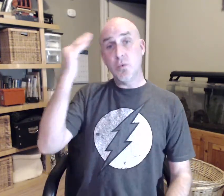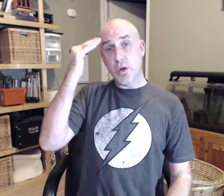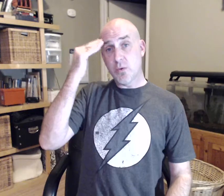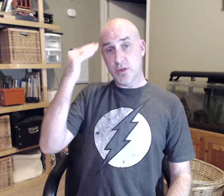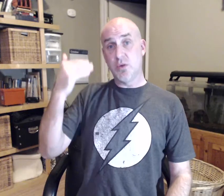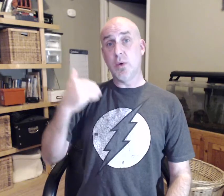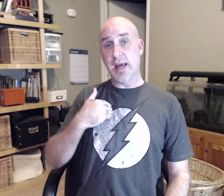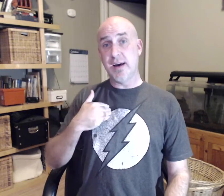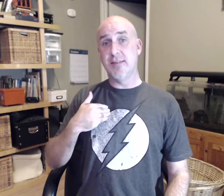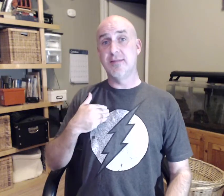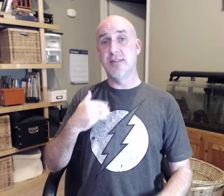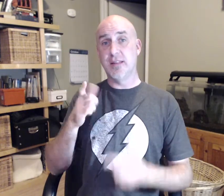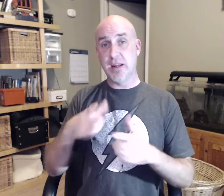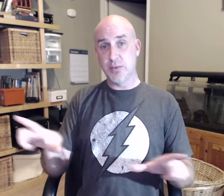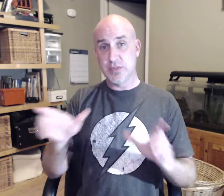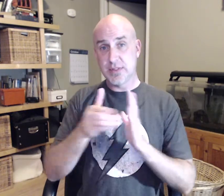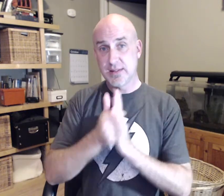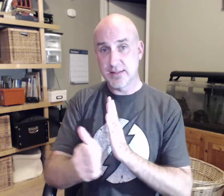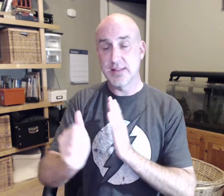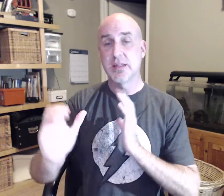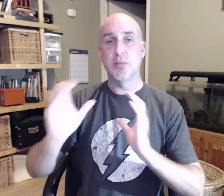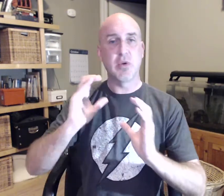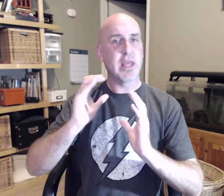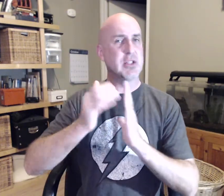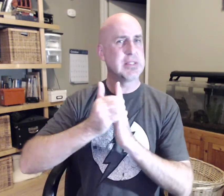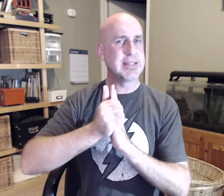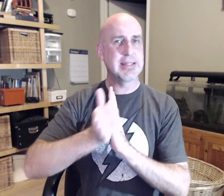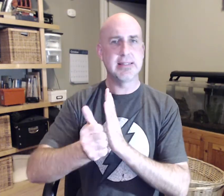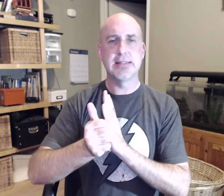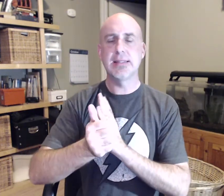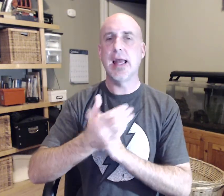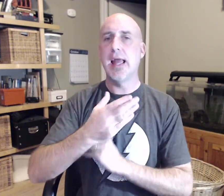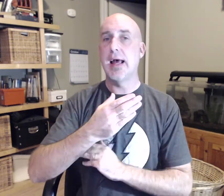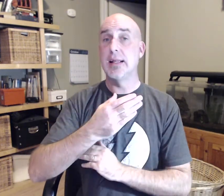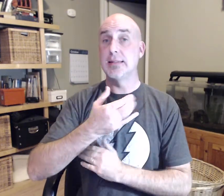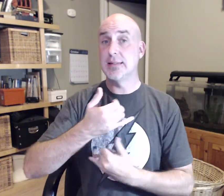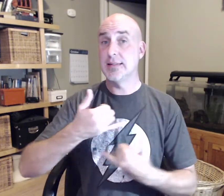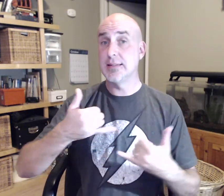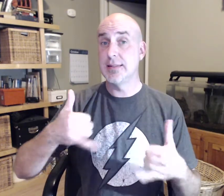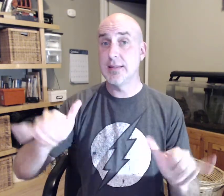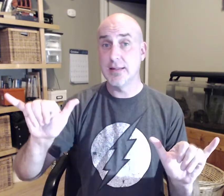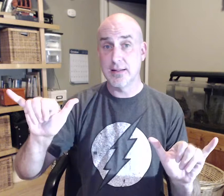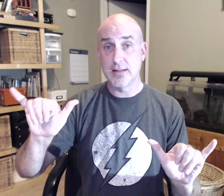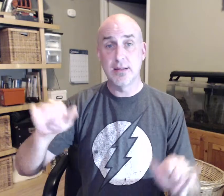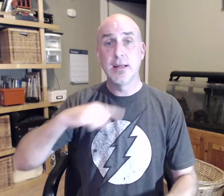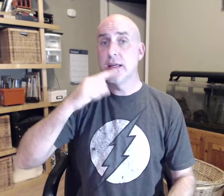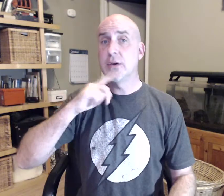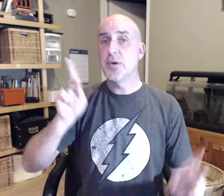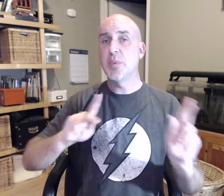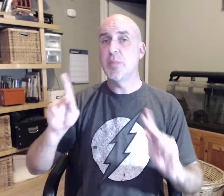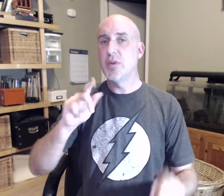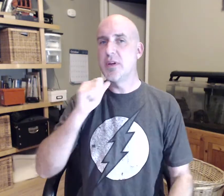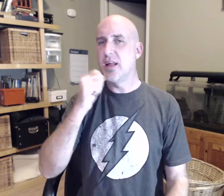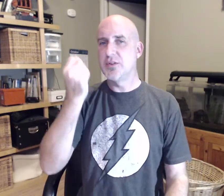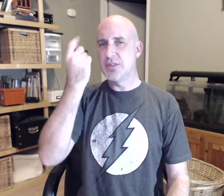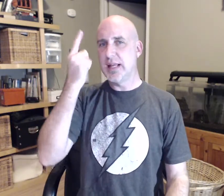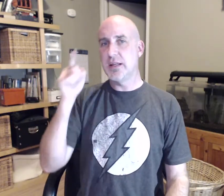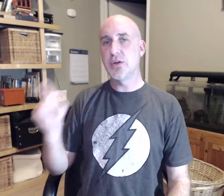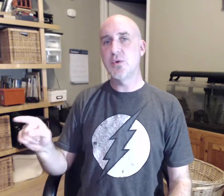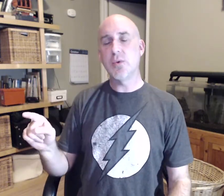know that you have the language skills and the communication skills and still hearing people are not understanding you, I